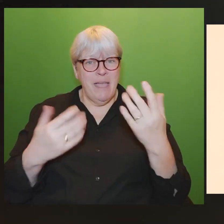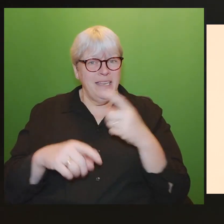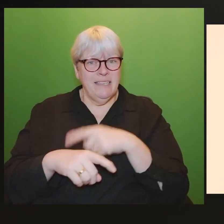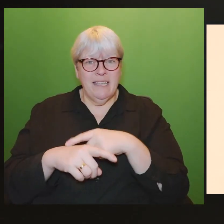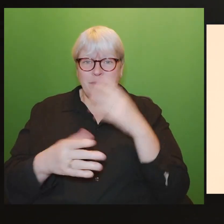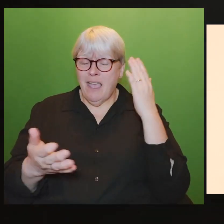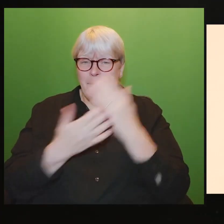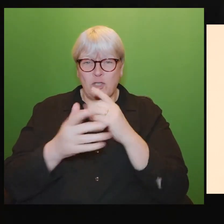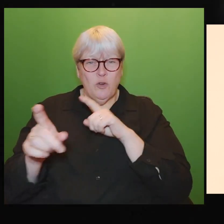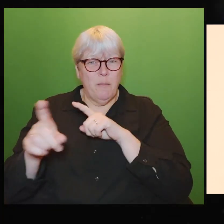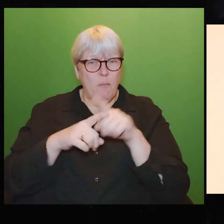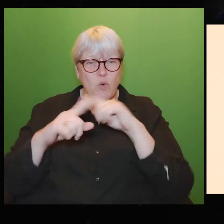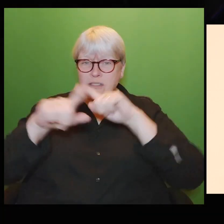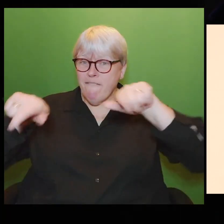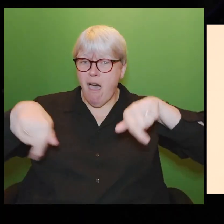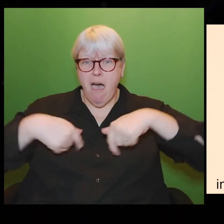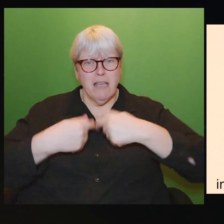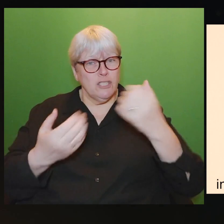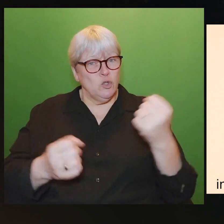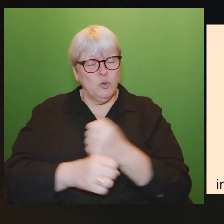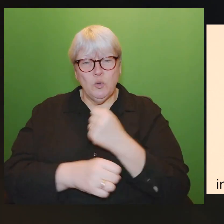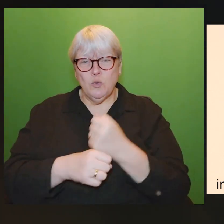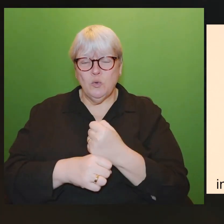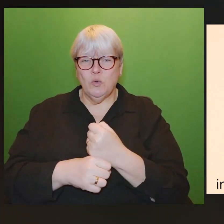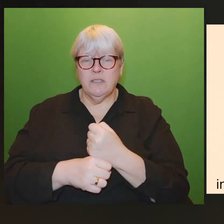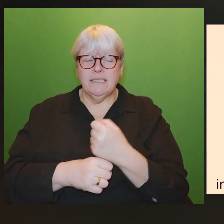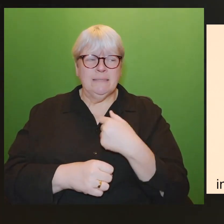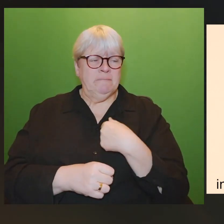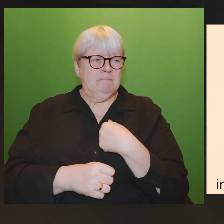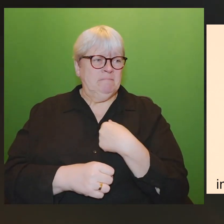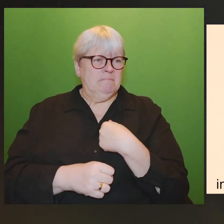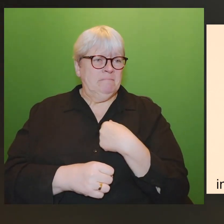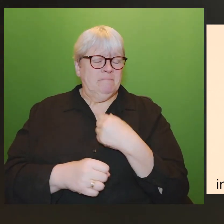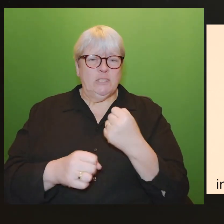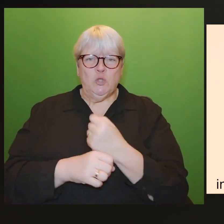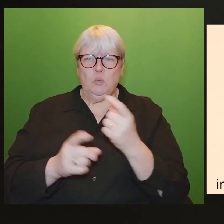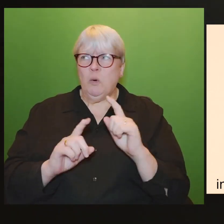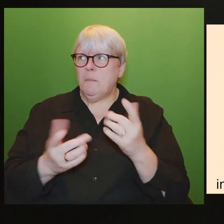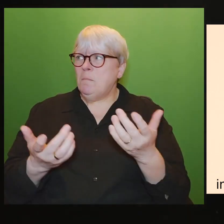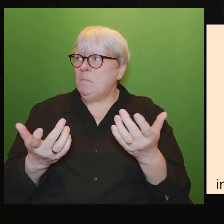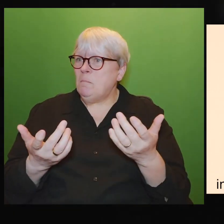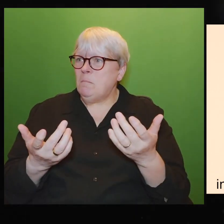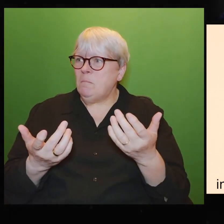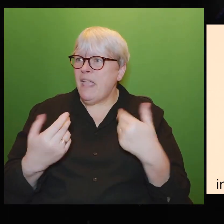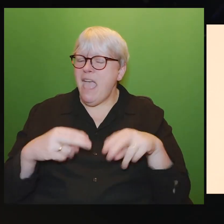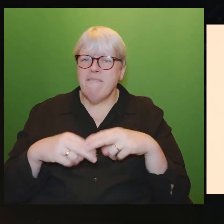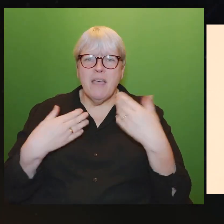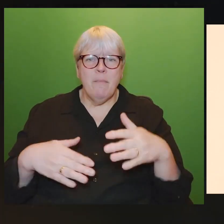the trauma caused by World War II, impacted her life and the life of all her children.